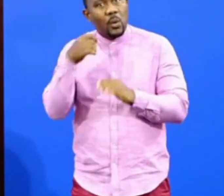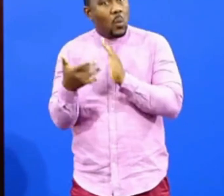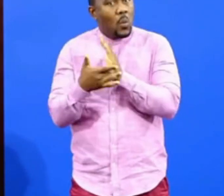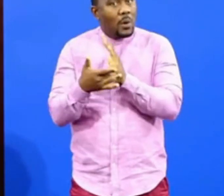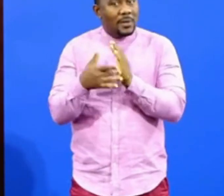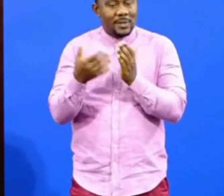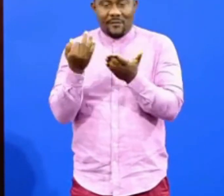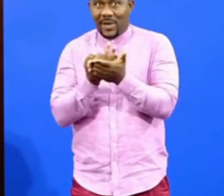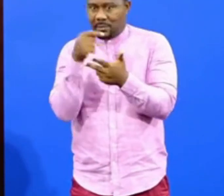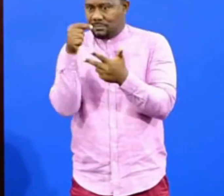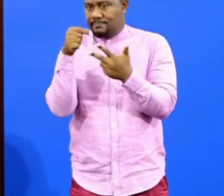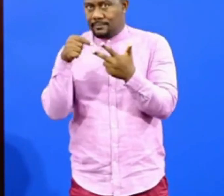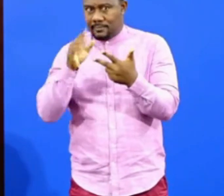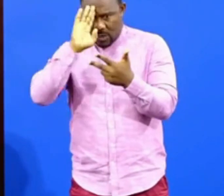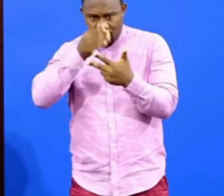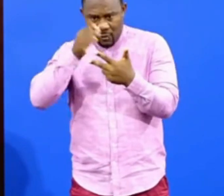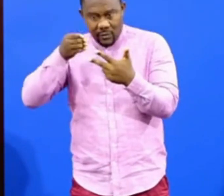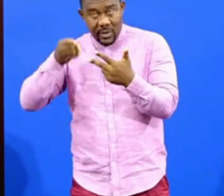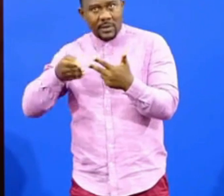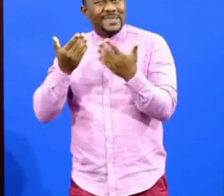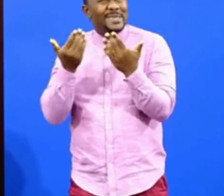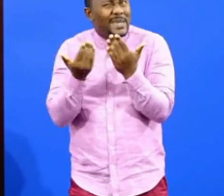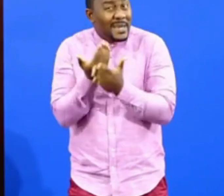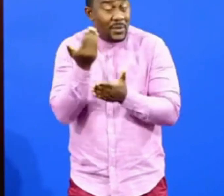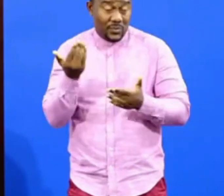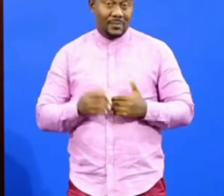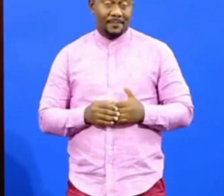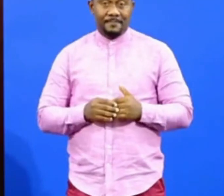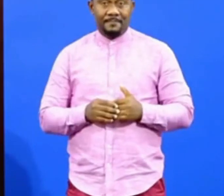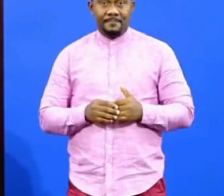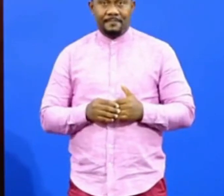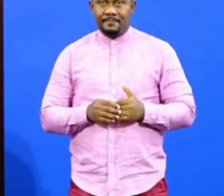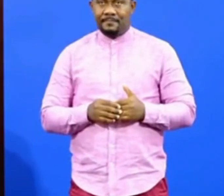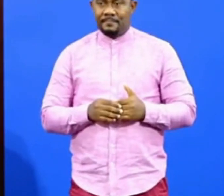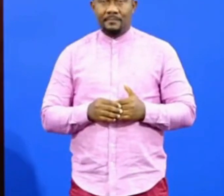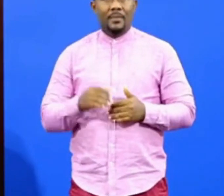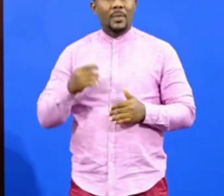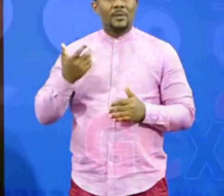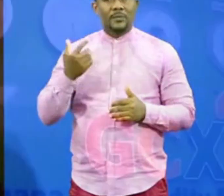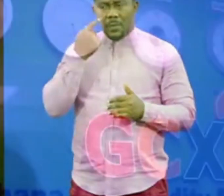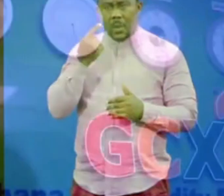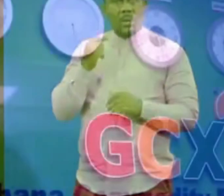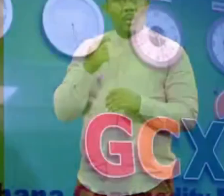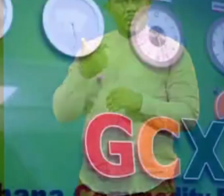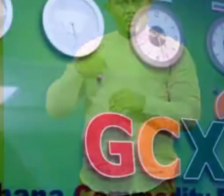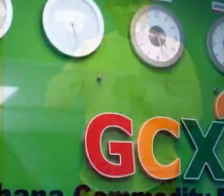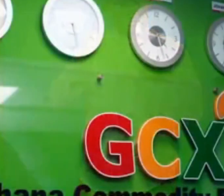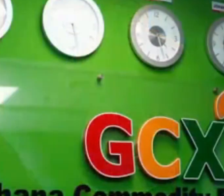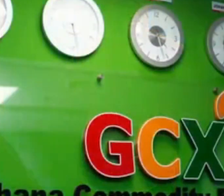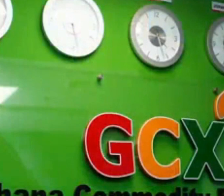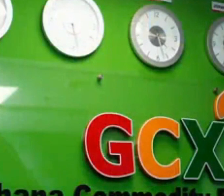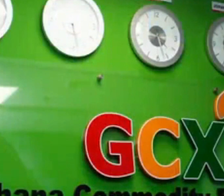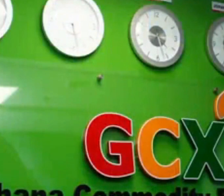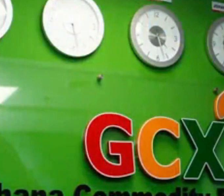and finance. So it's very new, it's very innovative, and you'll start to see when we talk about our contribution